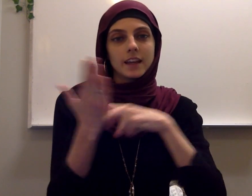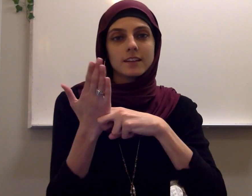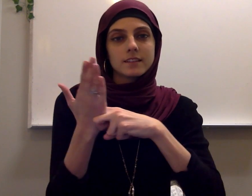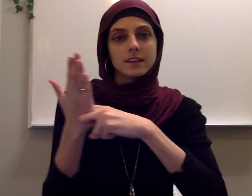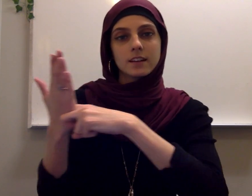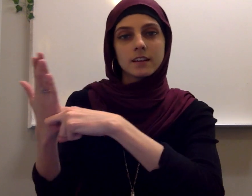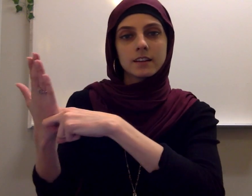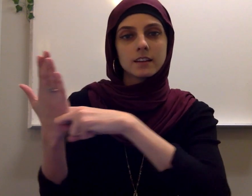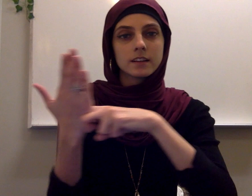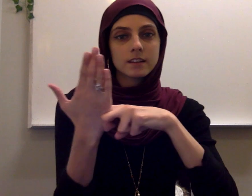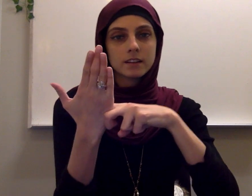ticket